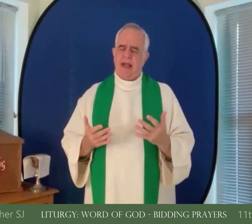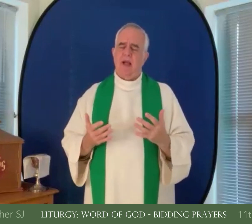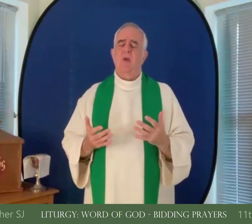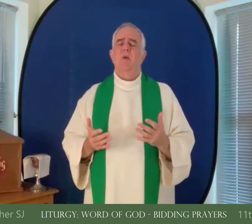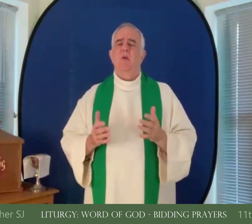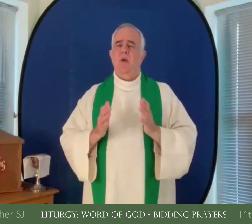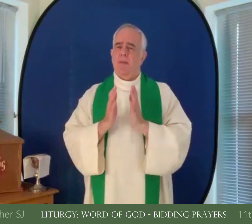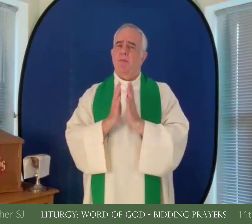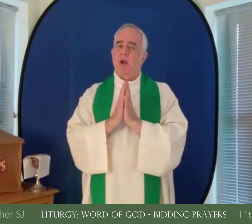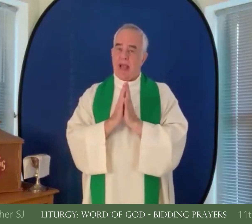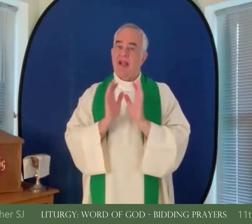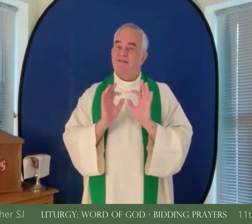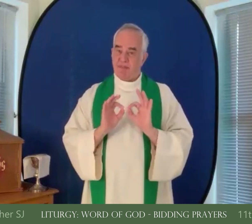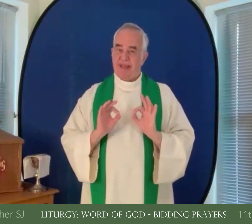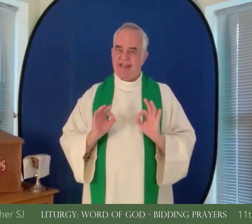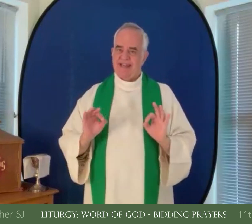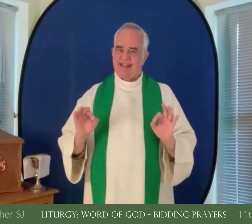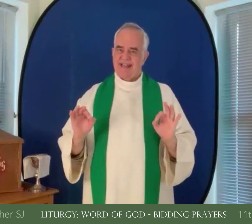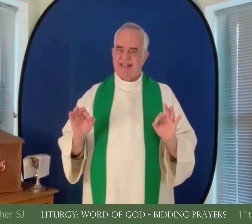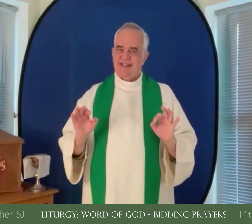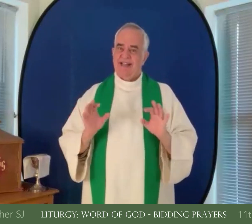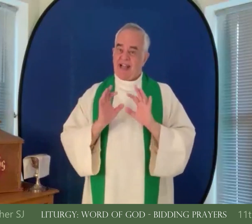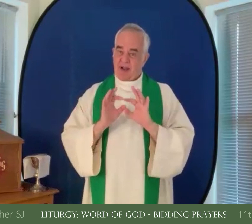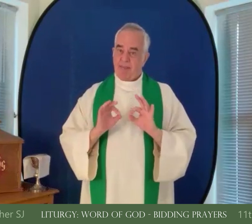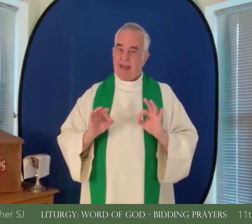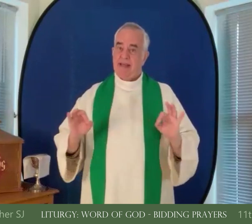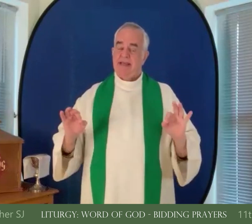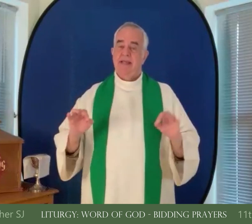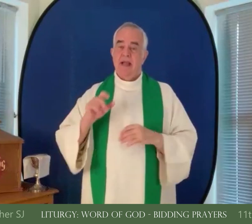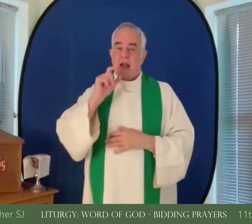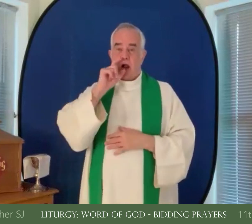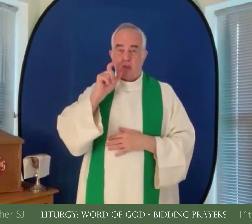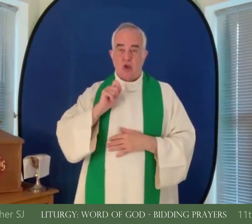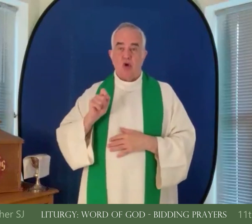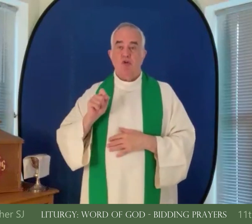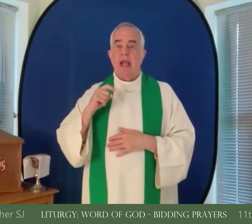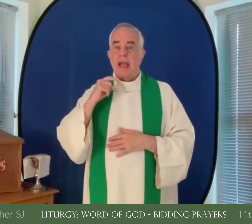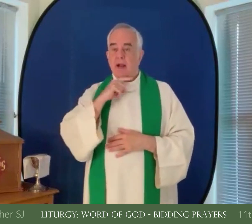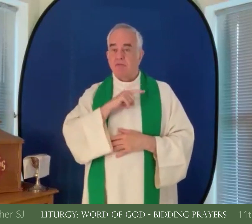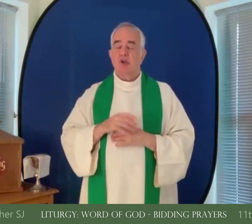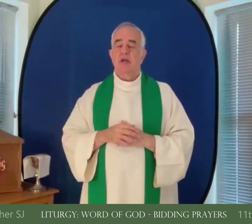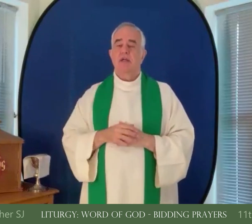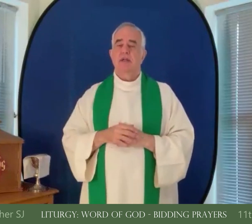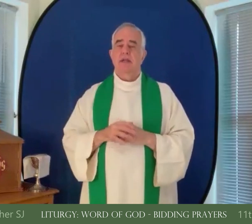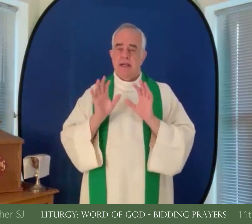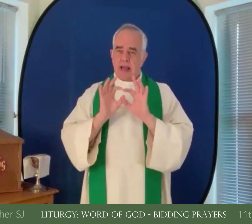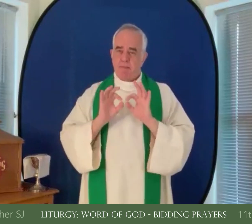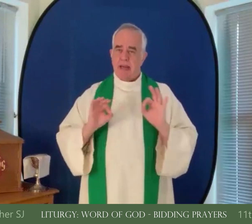Now, pray for peace. Peace in the Ukraine matter.